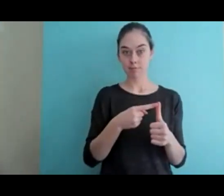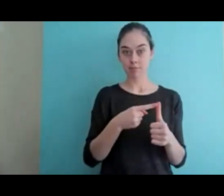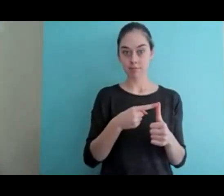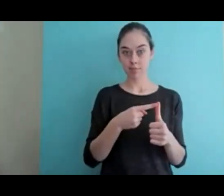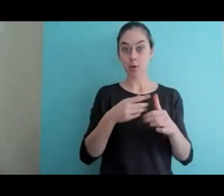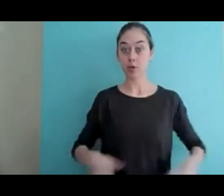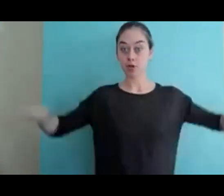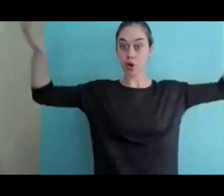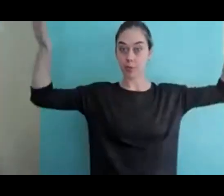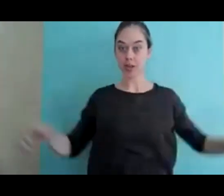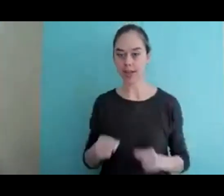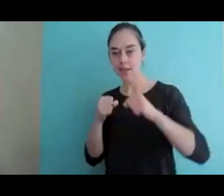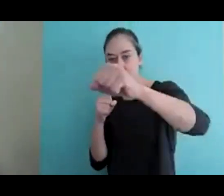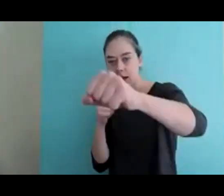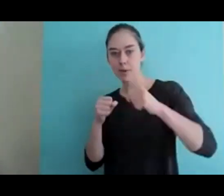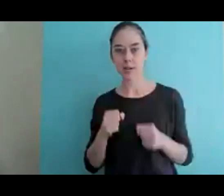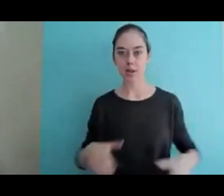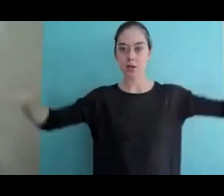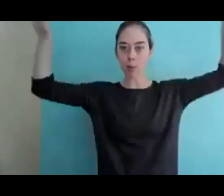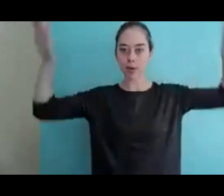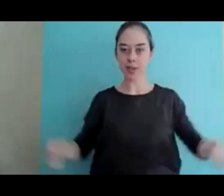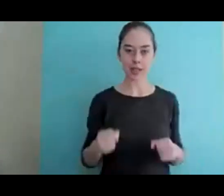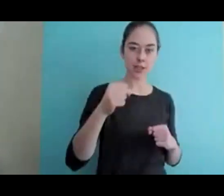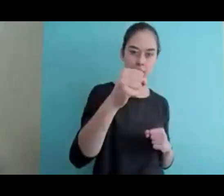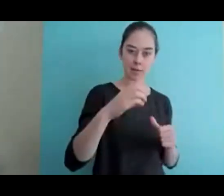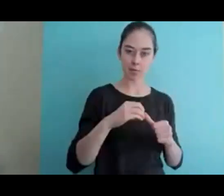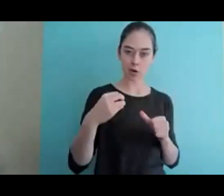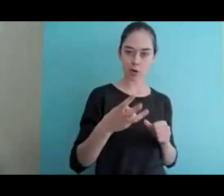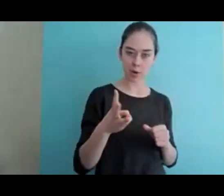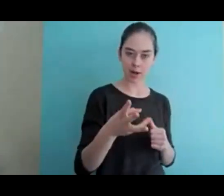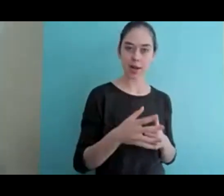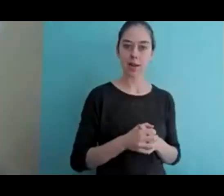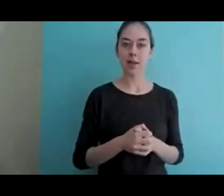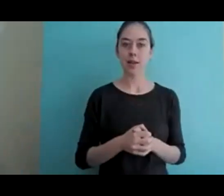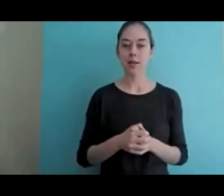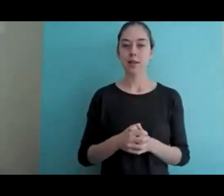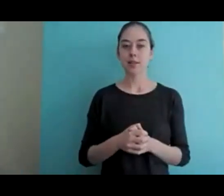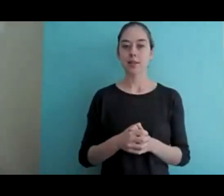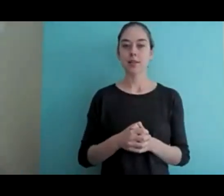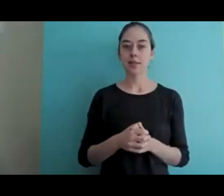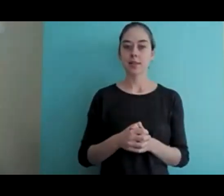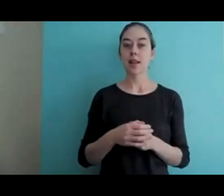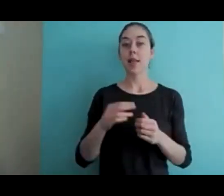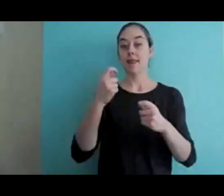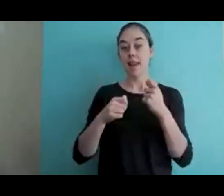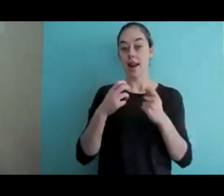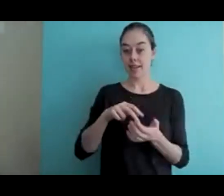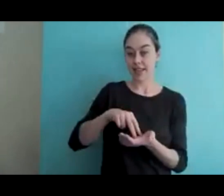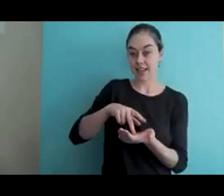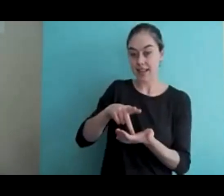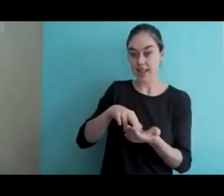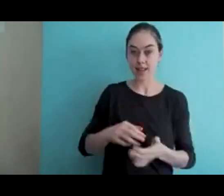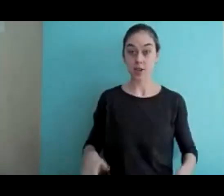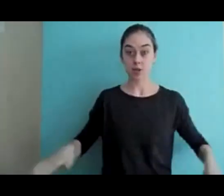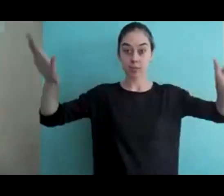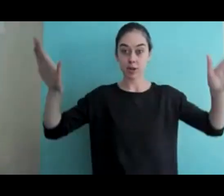jab, jumping jack, jab the other way, jumping jack, kick, jumping jack, kick. So for the